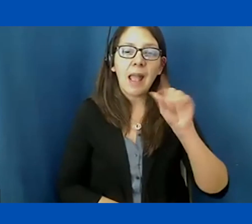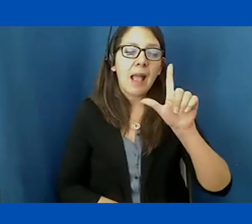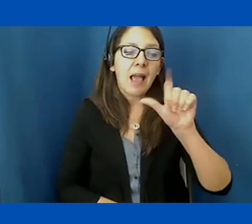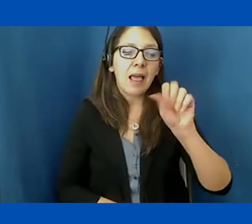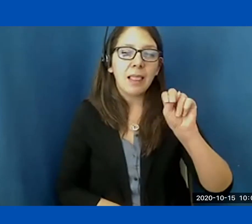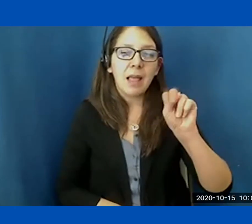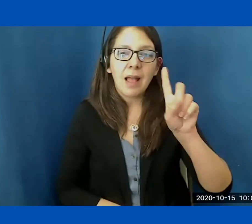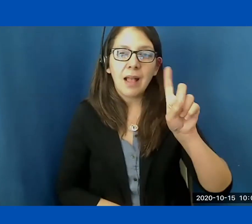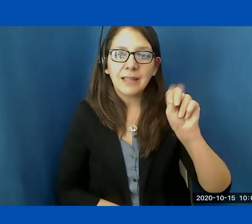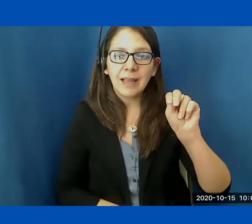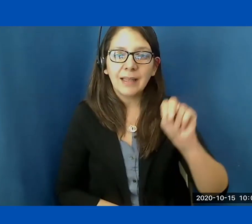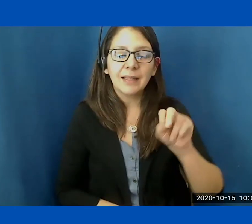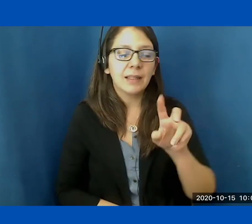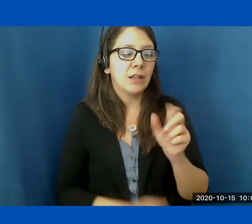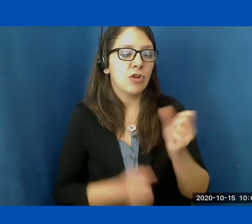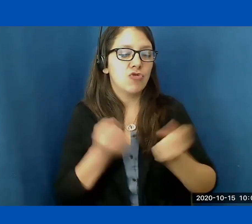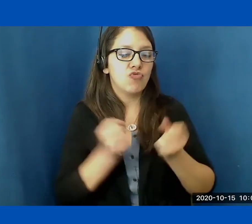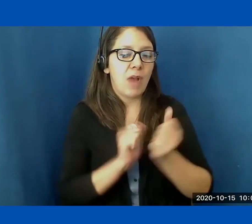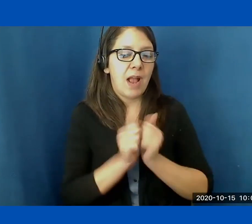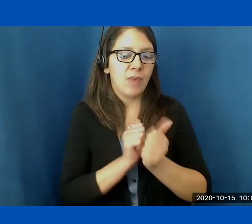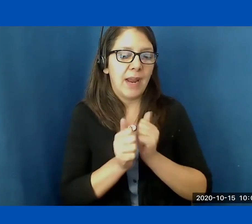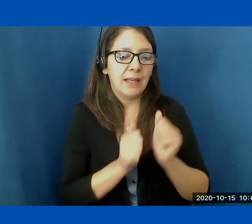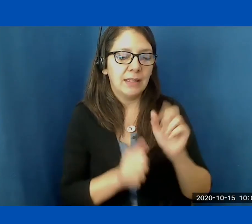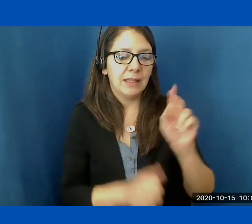Tokyo. Tariq, where would you go?